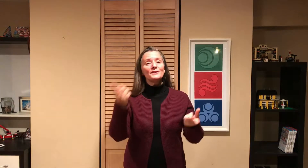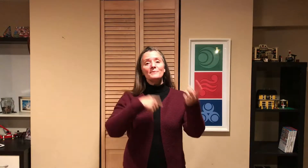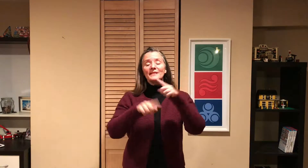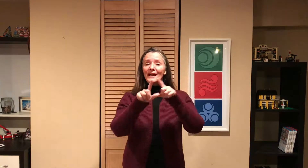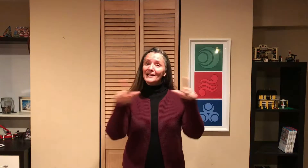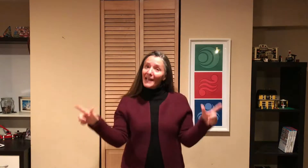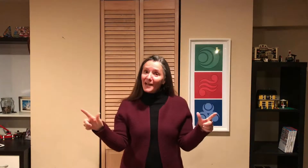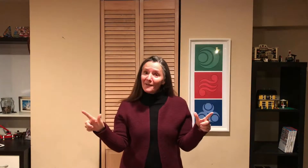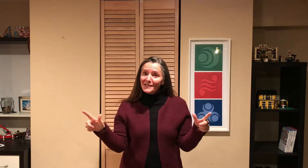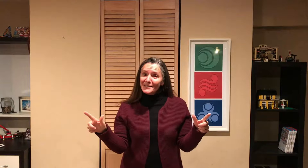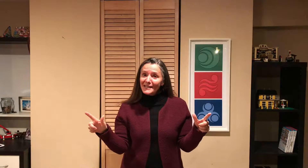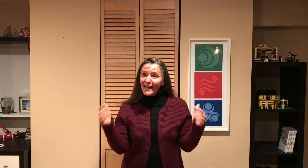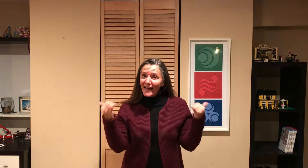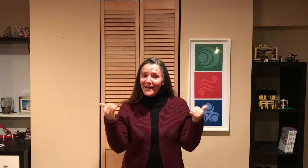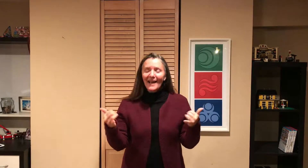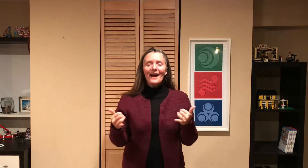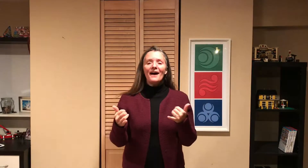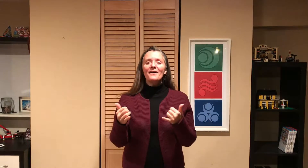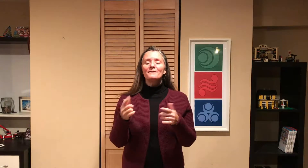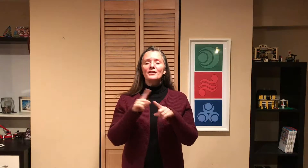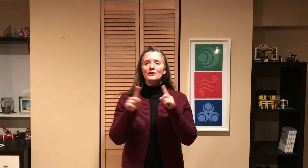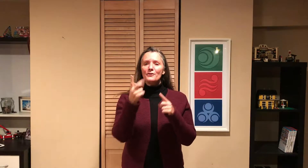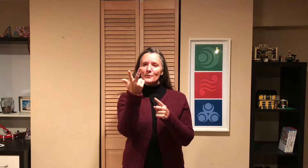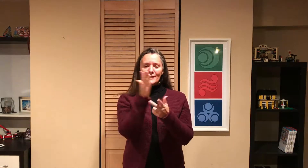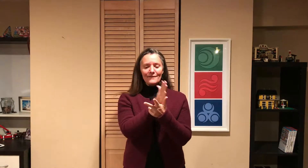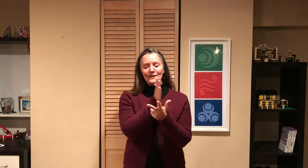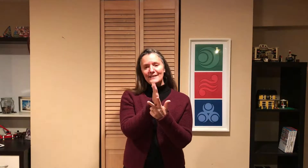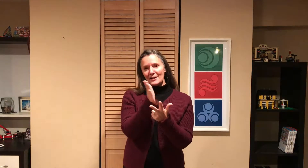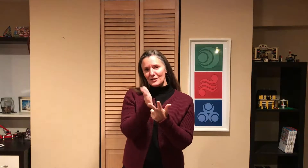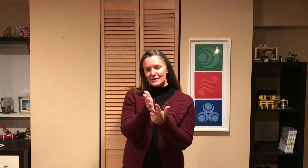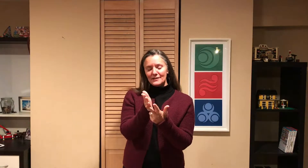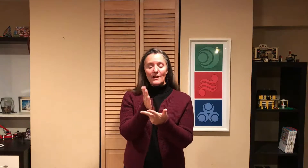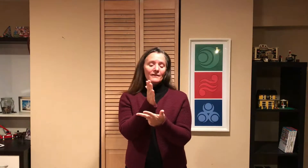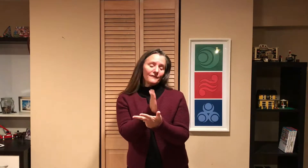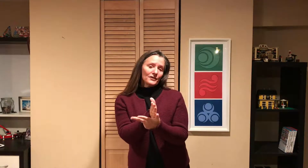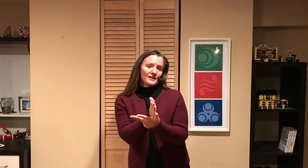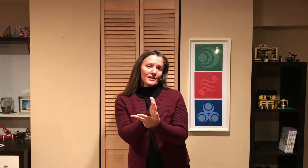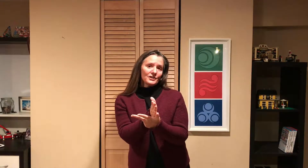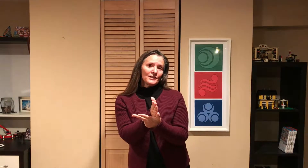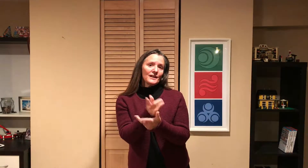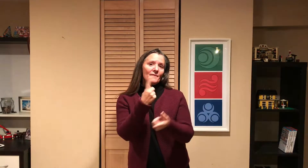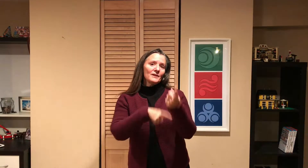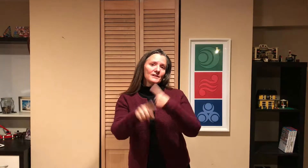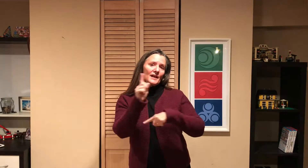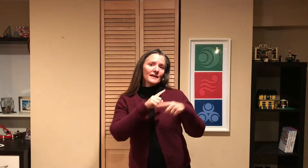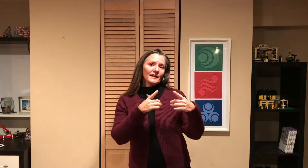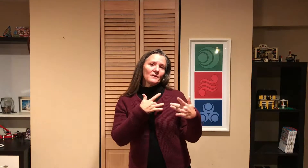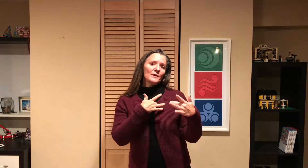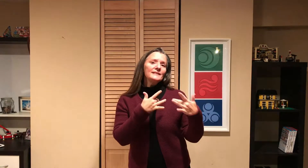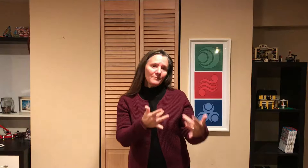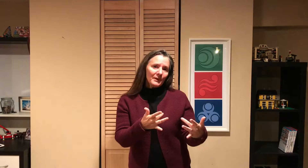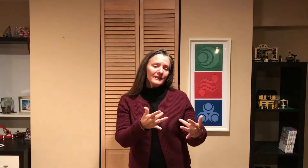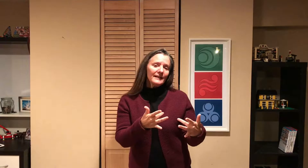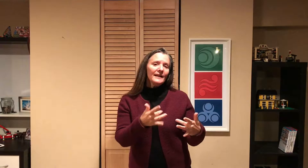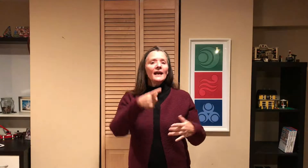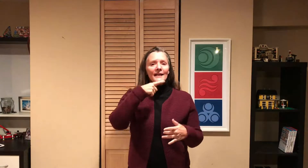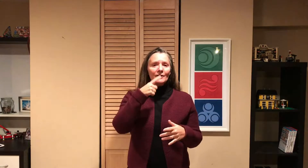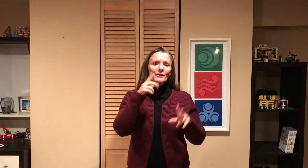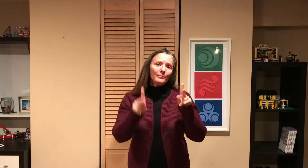some sign language today. I'm going to do 3 different sections. The first section, I'm going to sign in what typically hearing